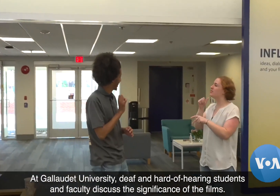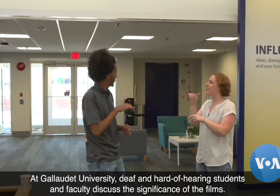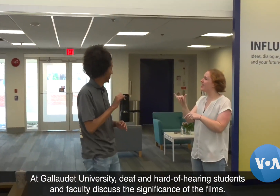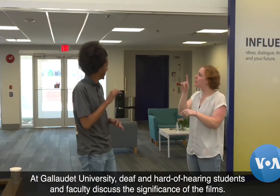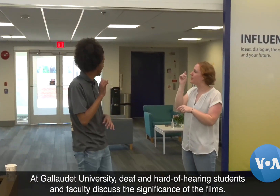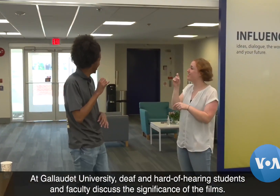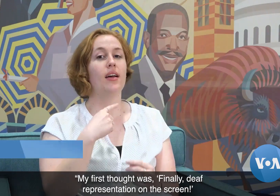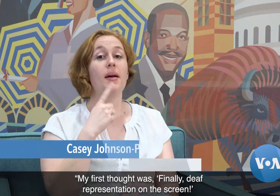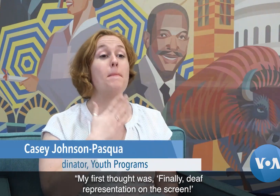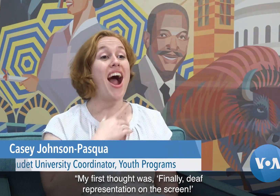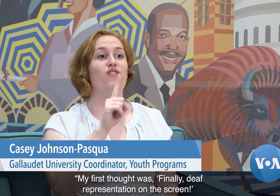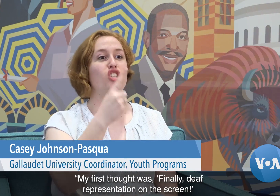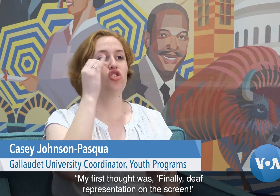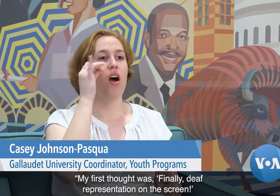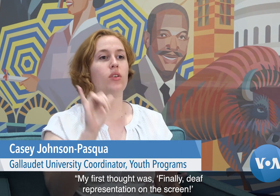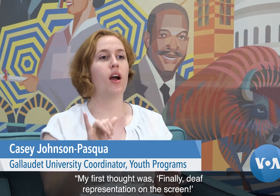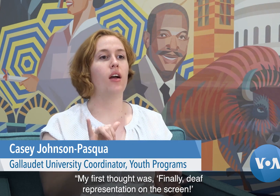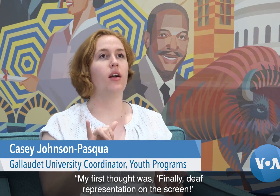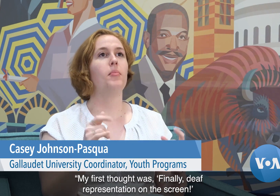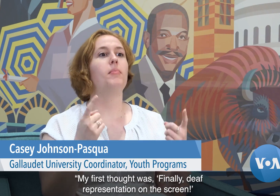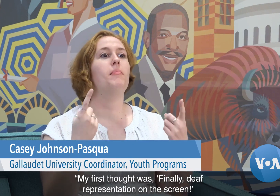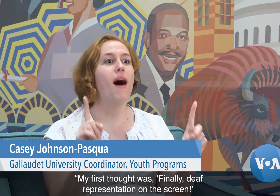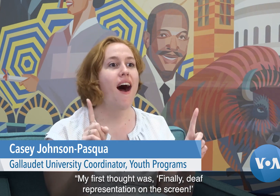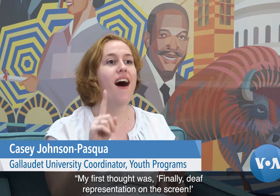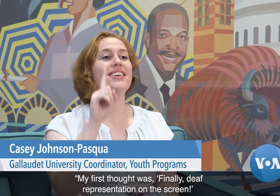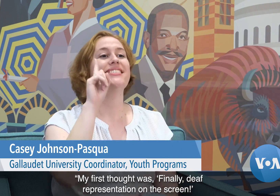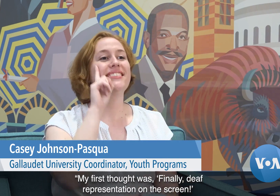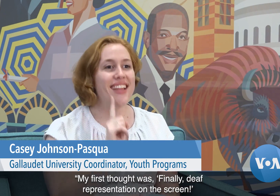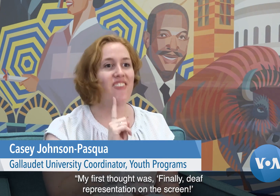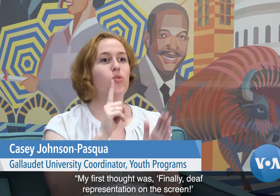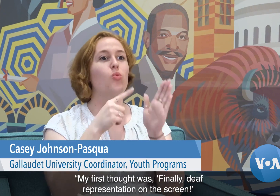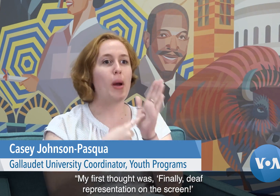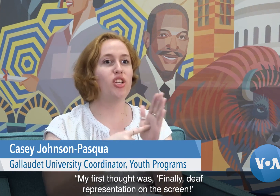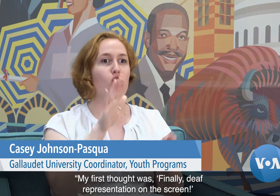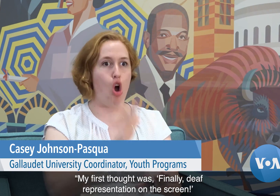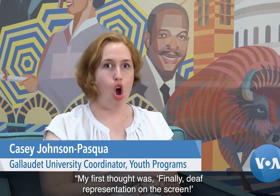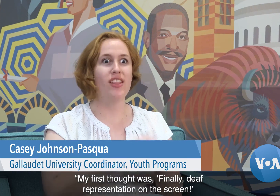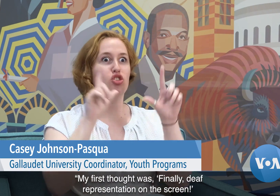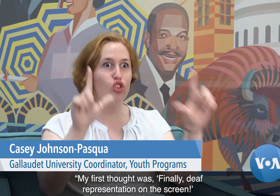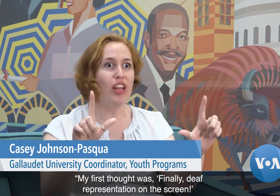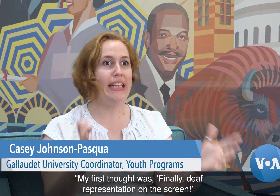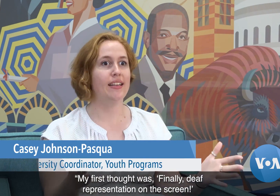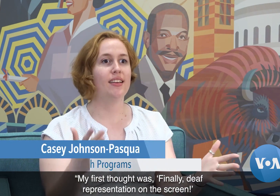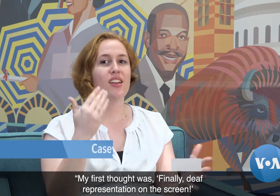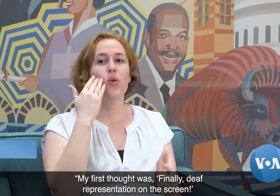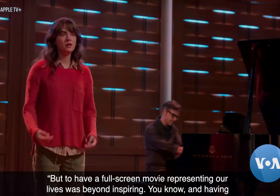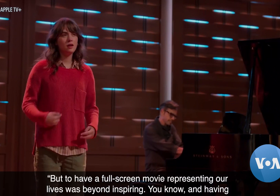of the films. My first thoughts was finally, deaf representation on the screen. But to